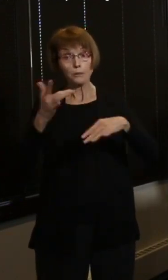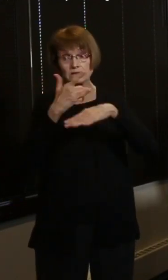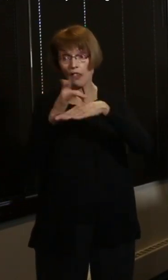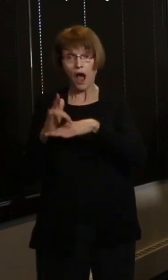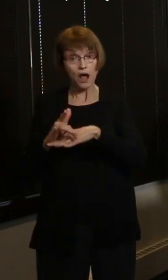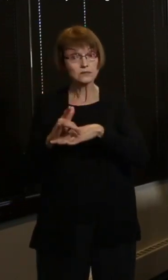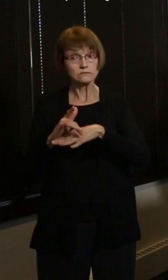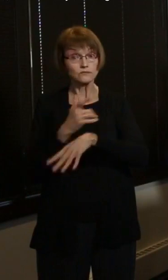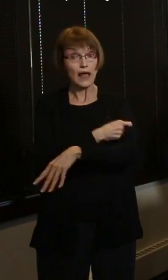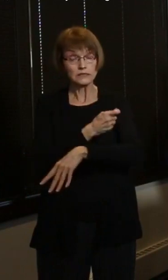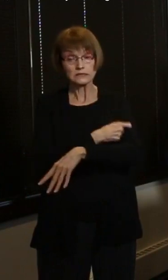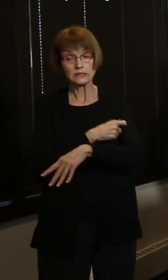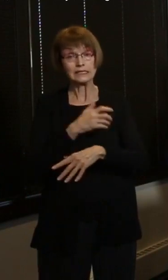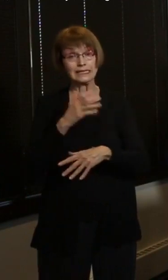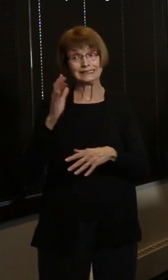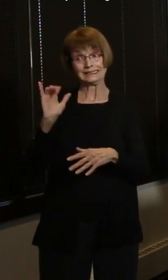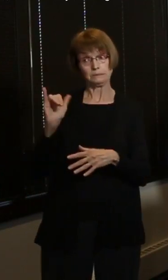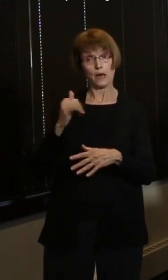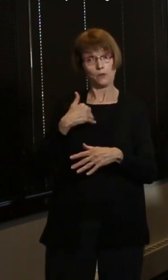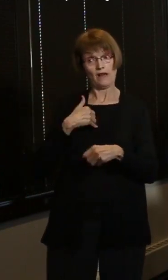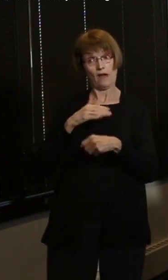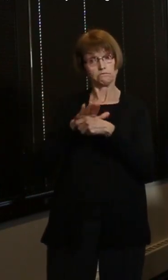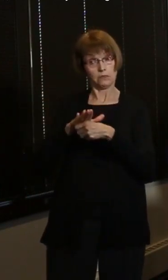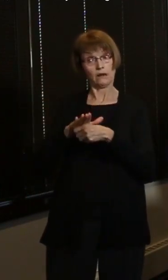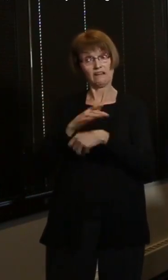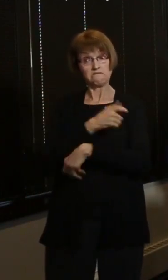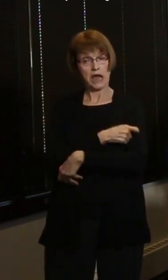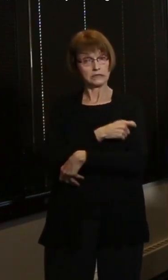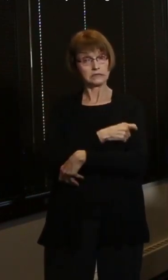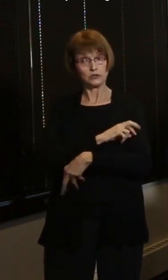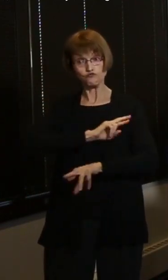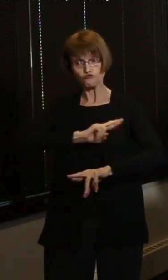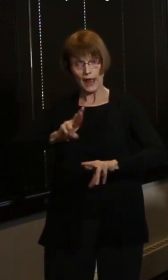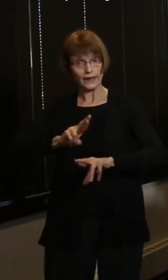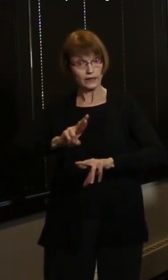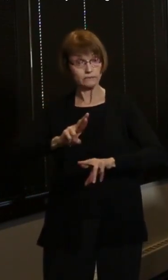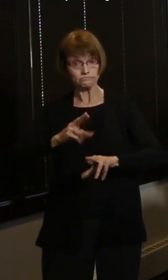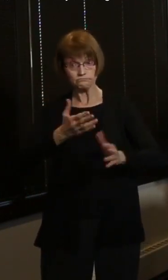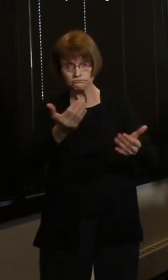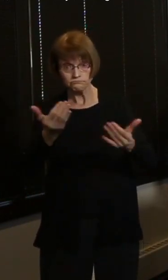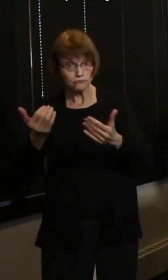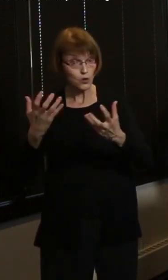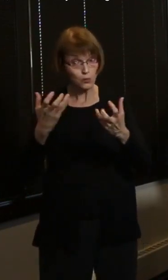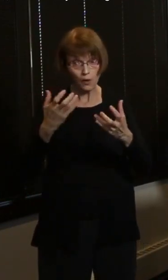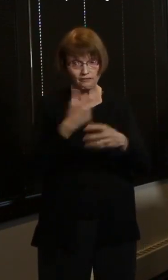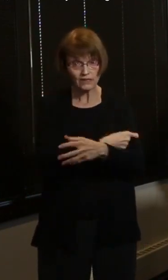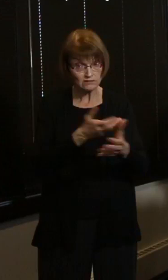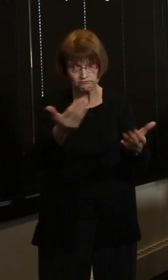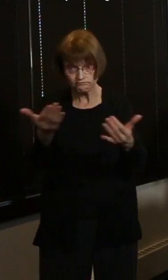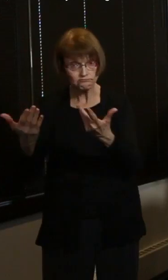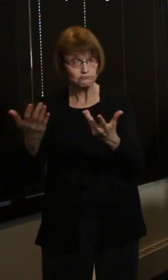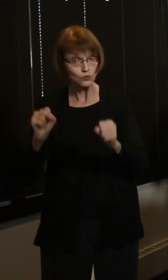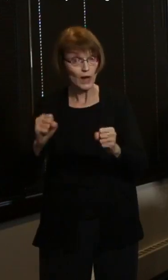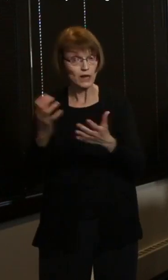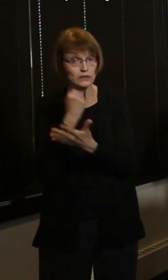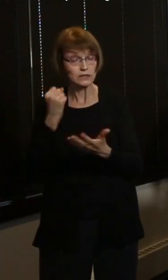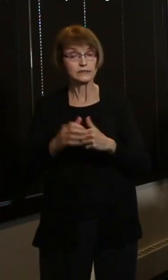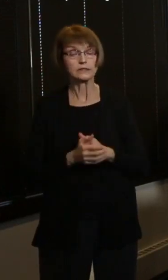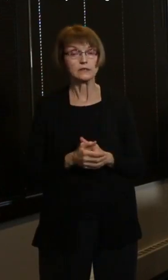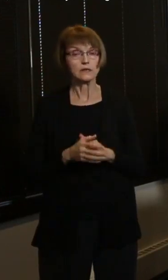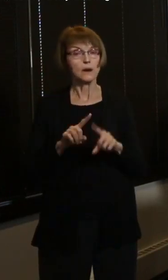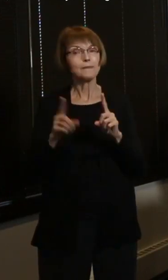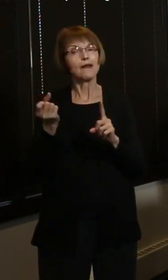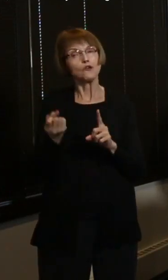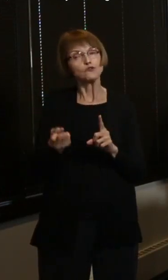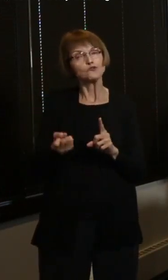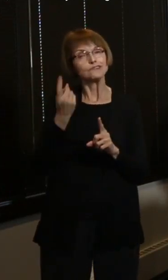it seems like supply is there for people who want to get vaccinated. Now, understand that there's other things